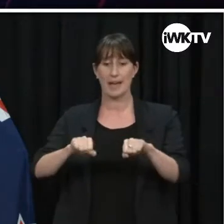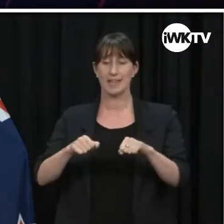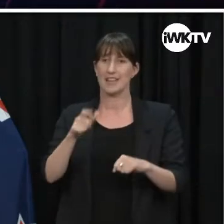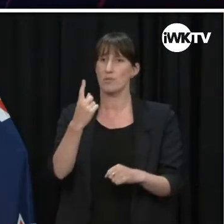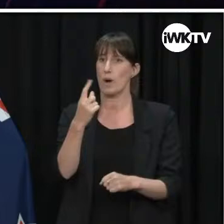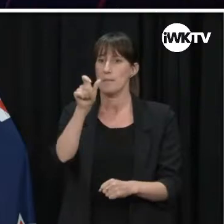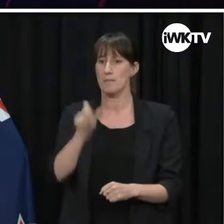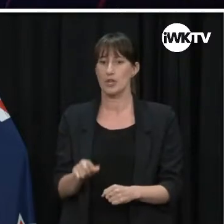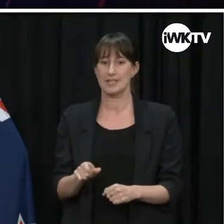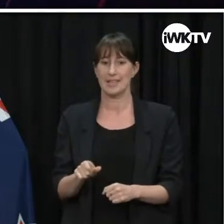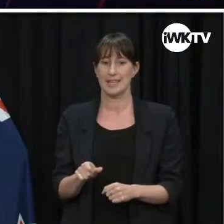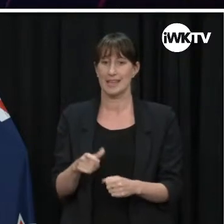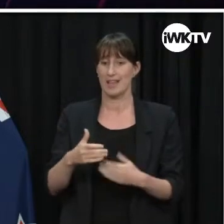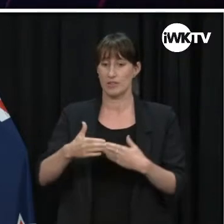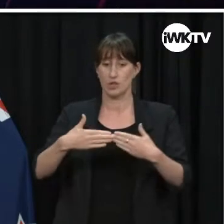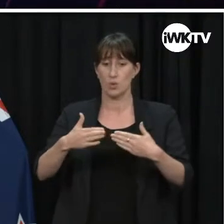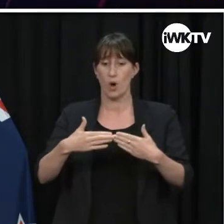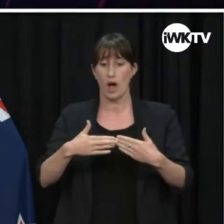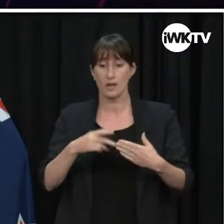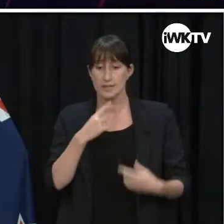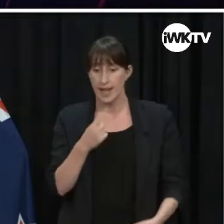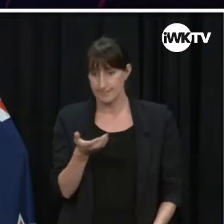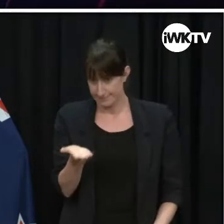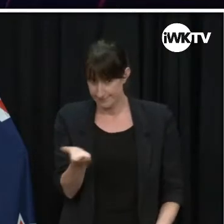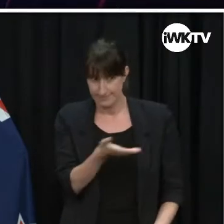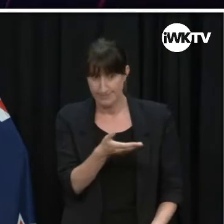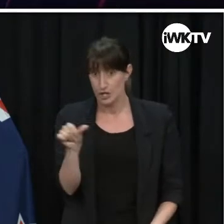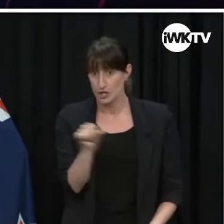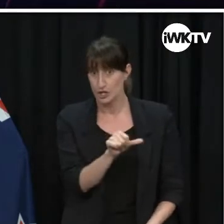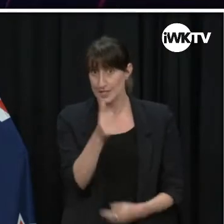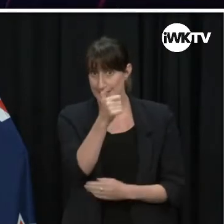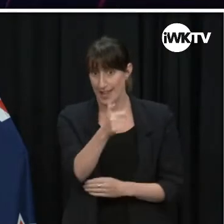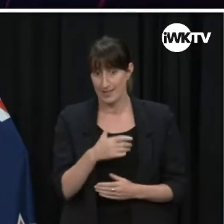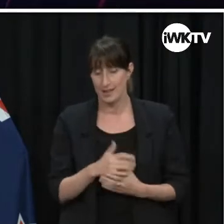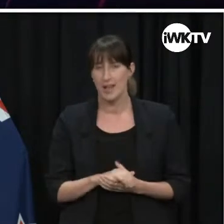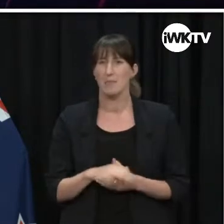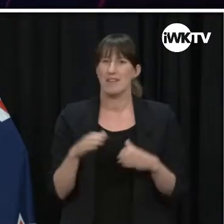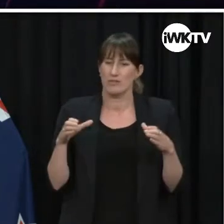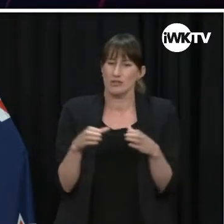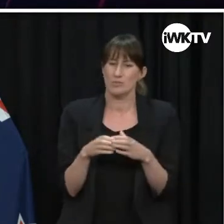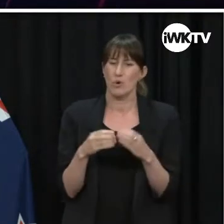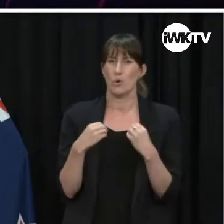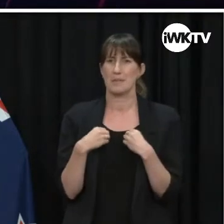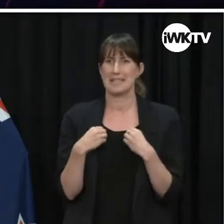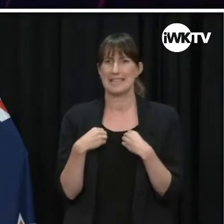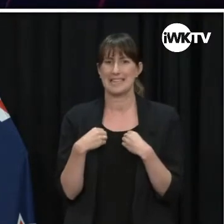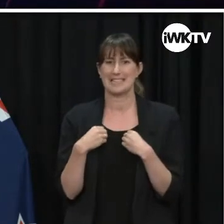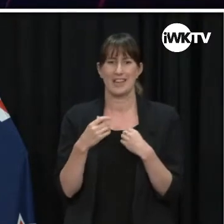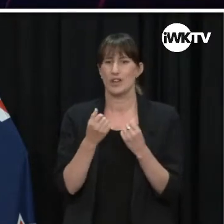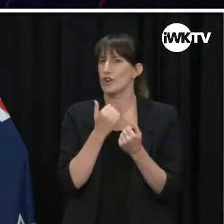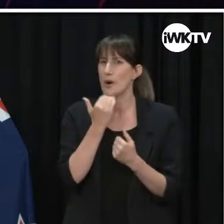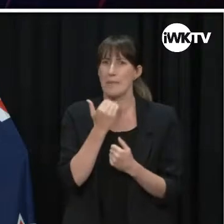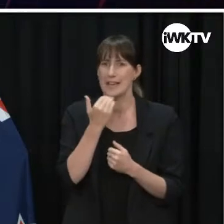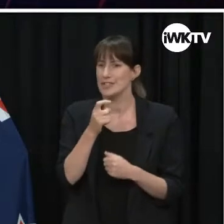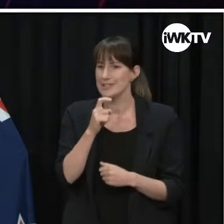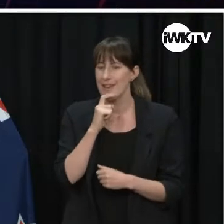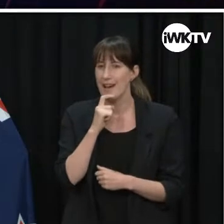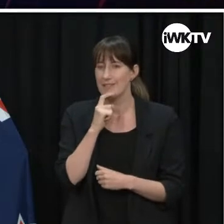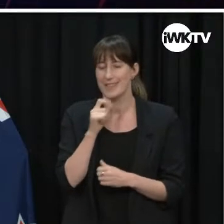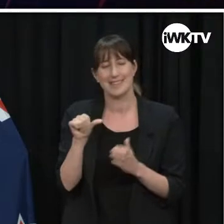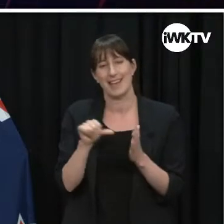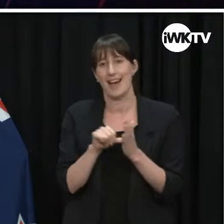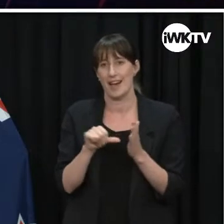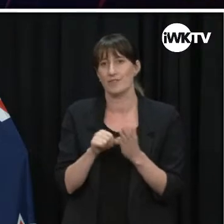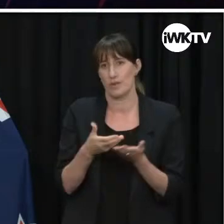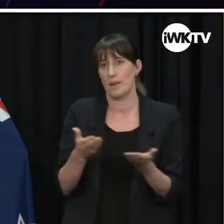want to thank those supermarkets that are doing that. For smaller retailers, where they may only have one or two people working at any given point in time, that can be quite a big challenge for